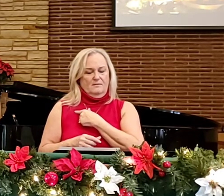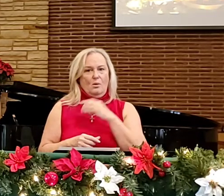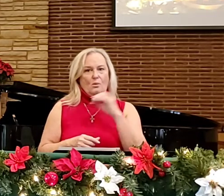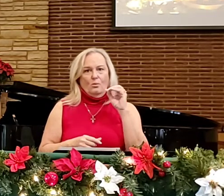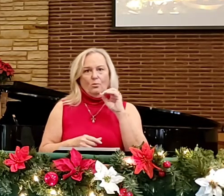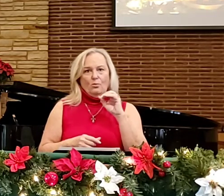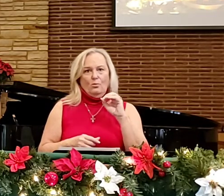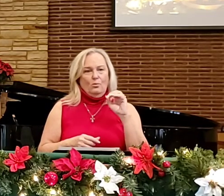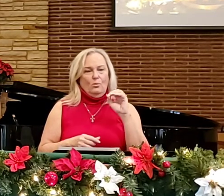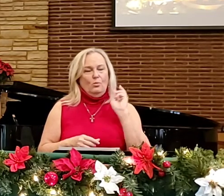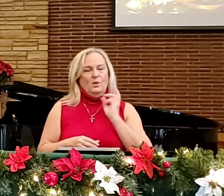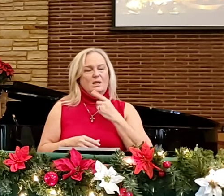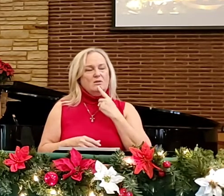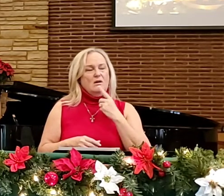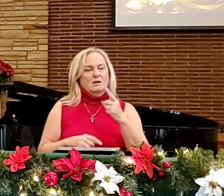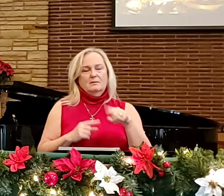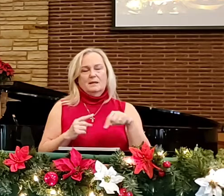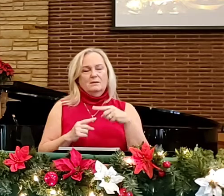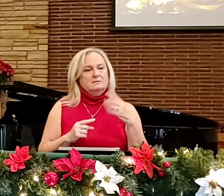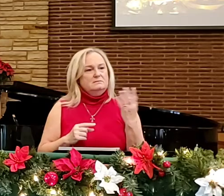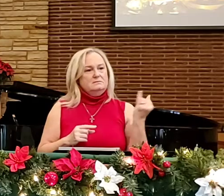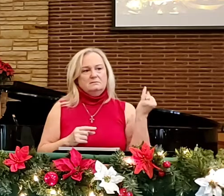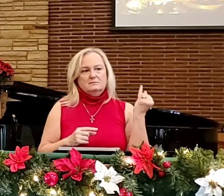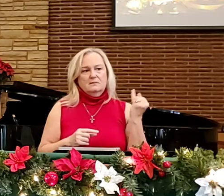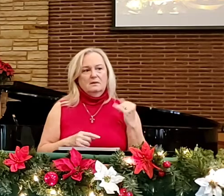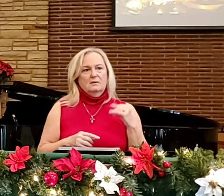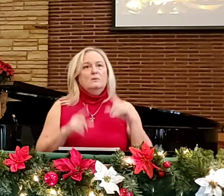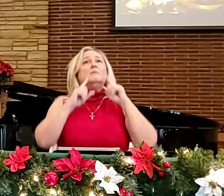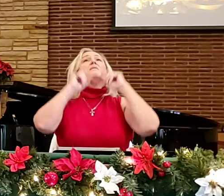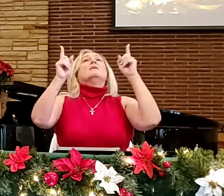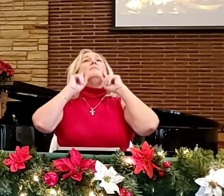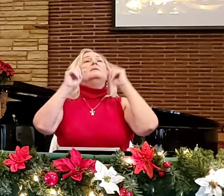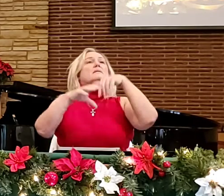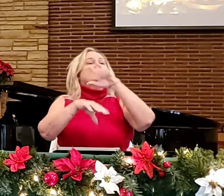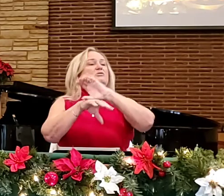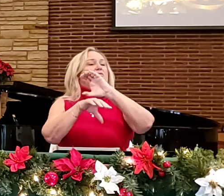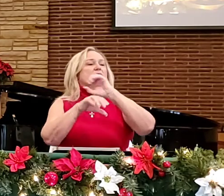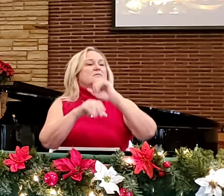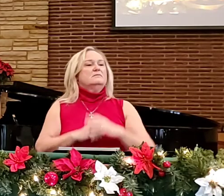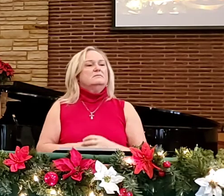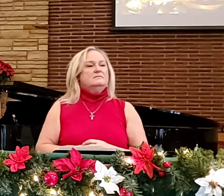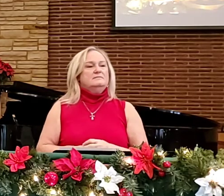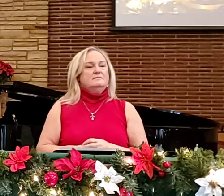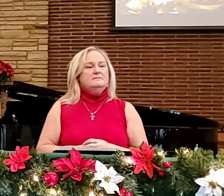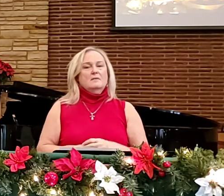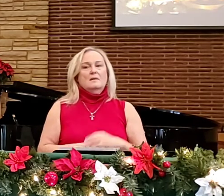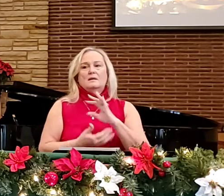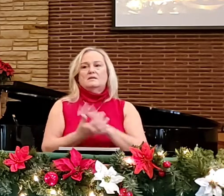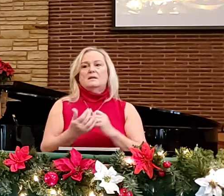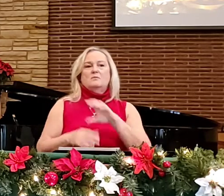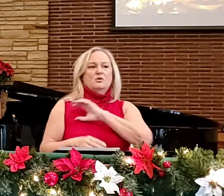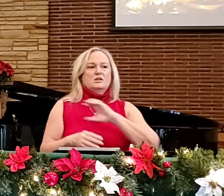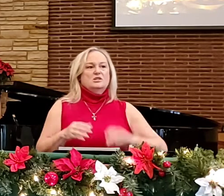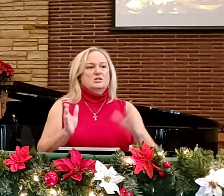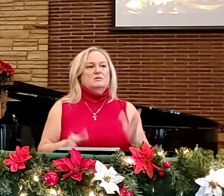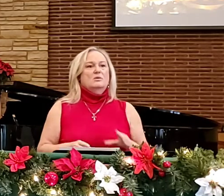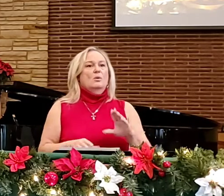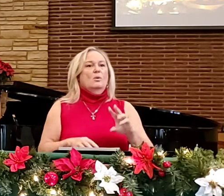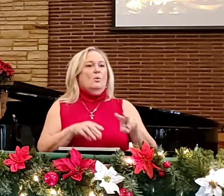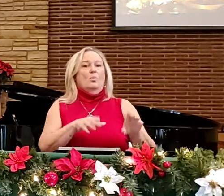Oh, we talk about it. We proclaim it in church. Some Christians walk around